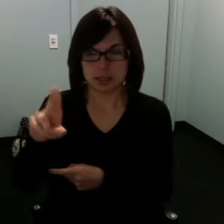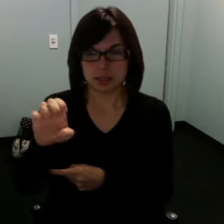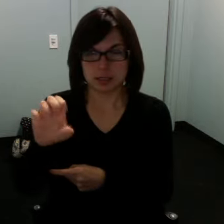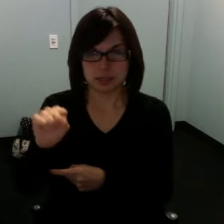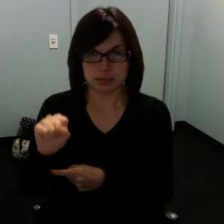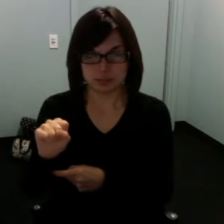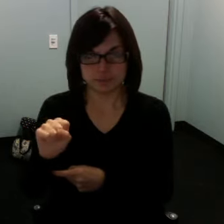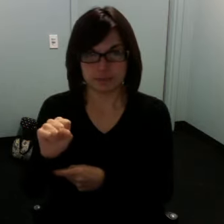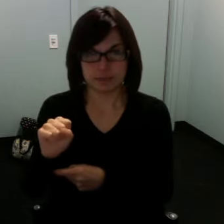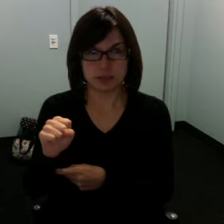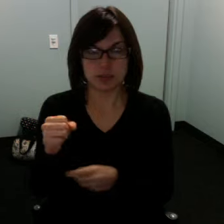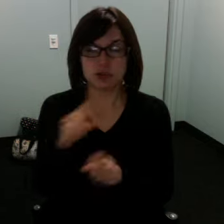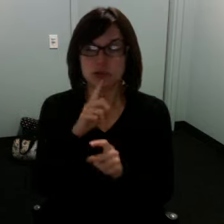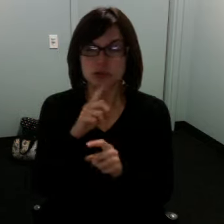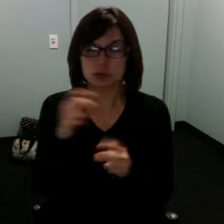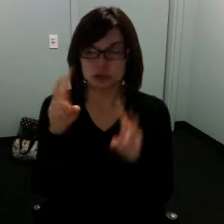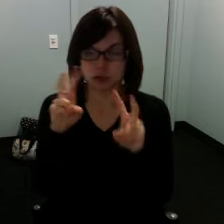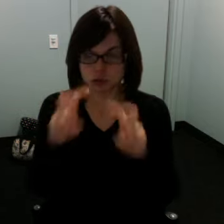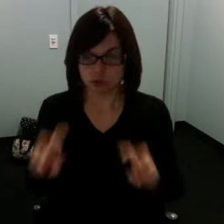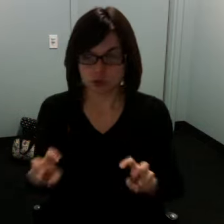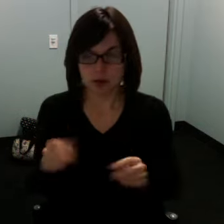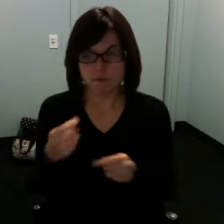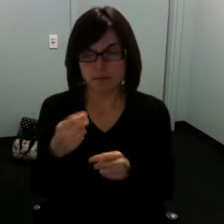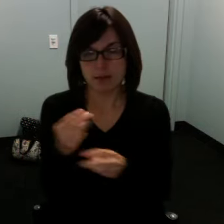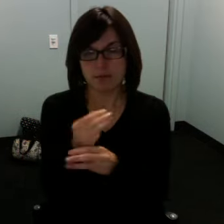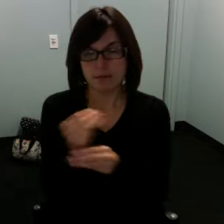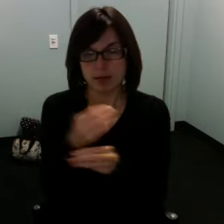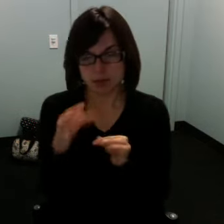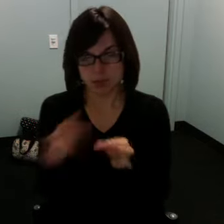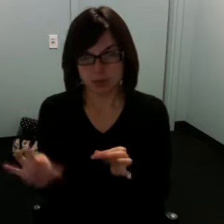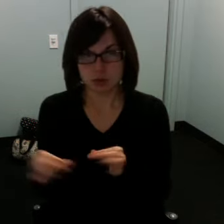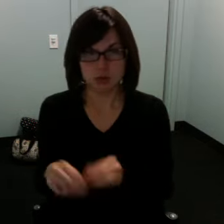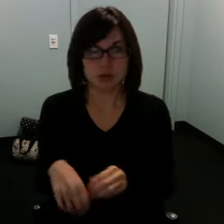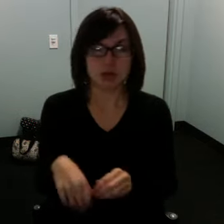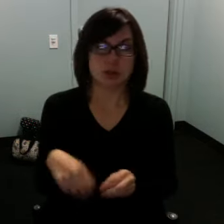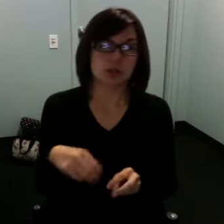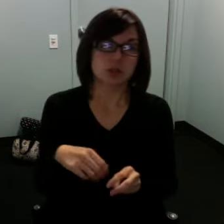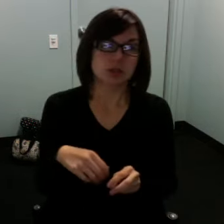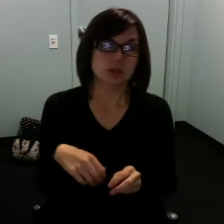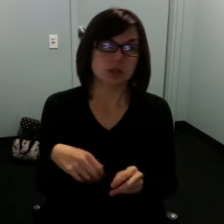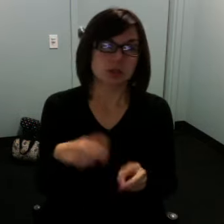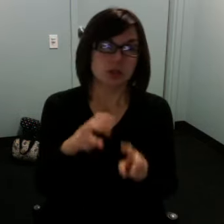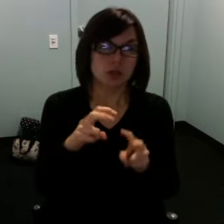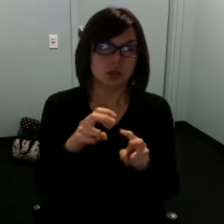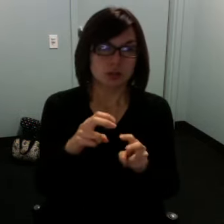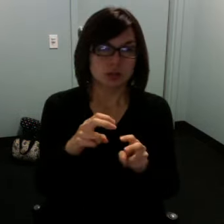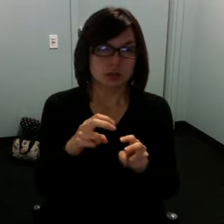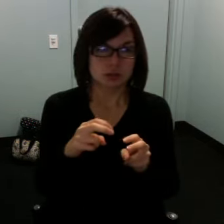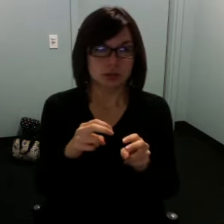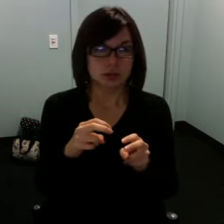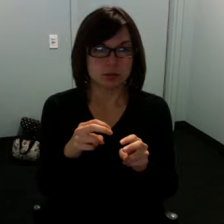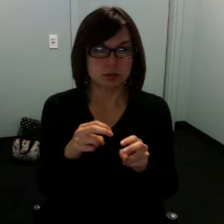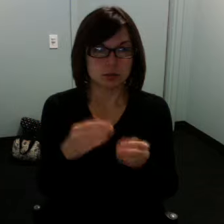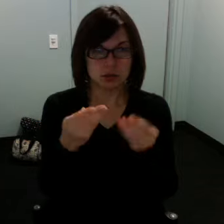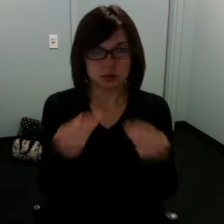and solving by substitution. And I want to start with solving by graphing. You can probably imagine that graphs are going to come into